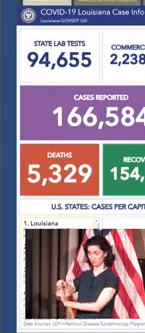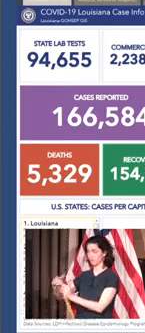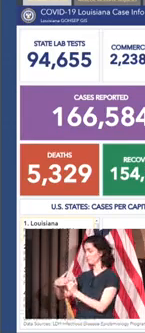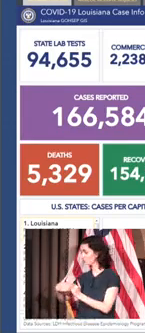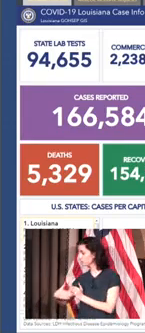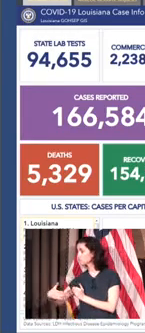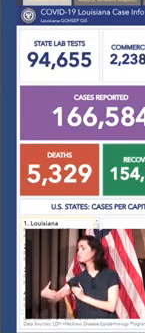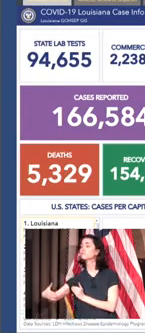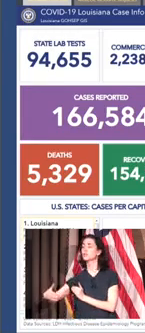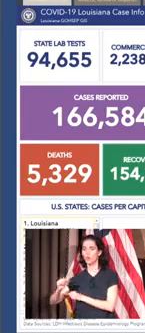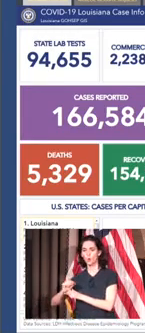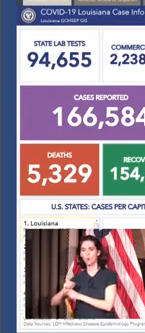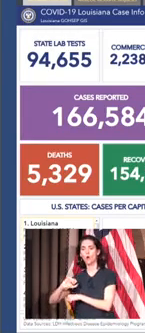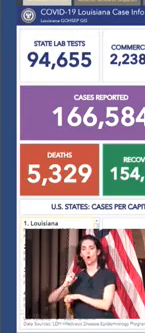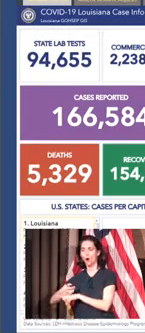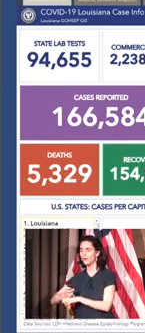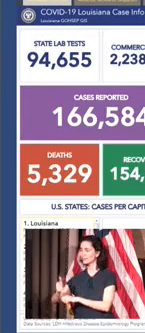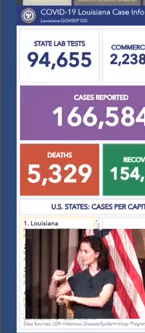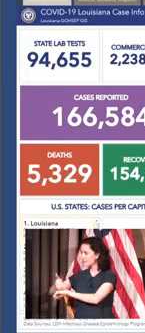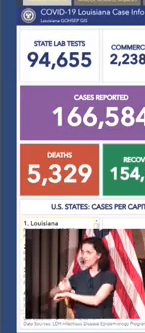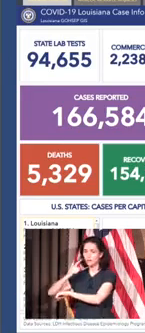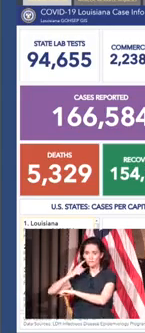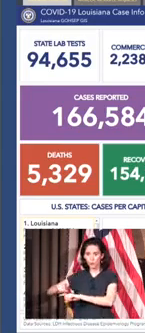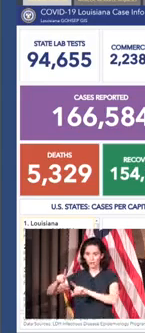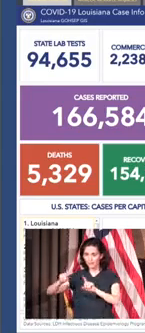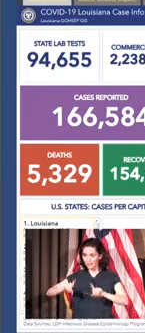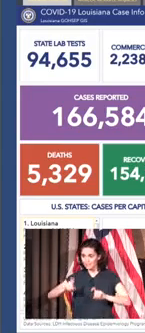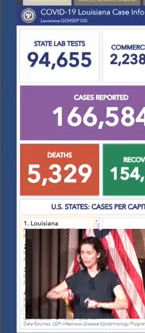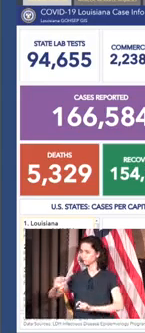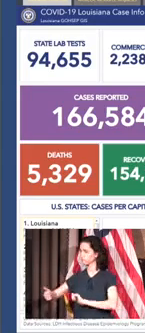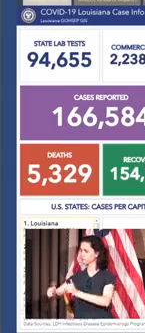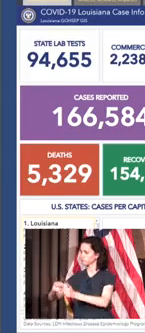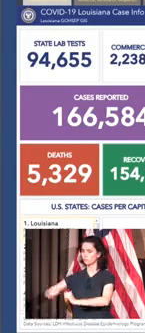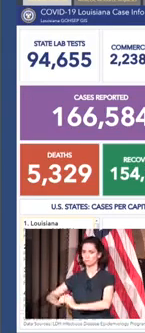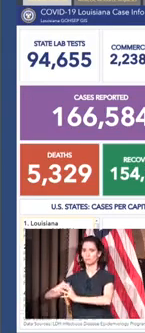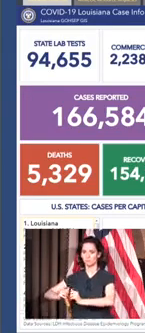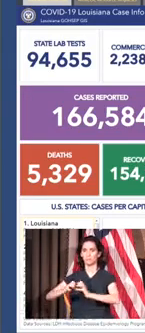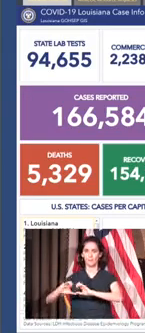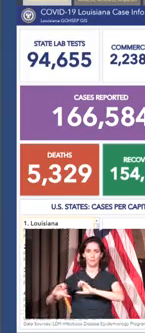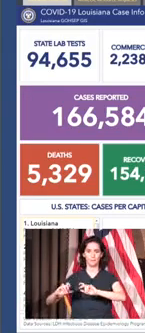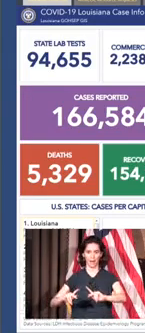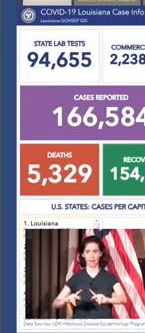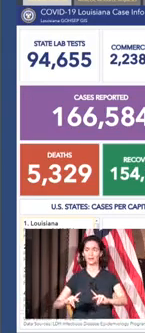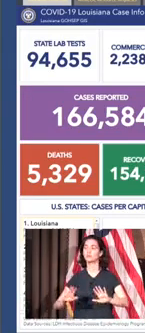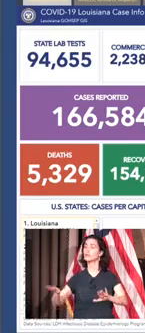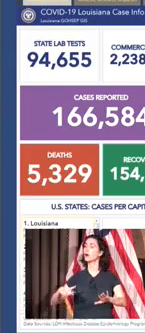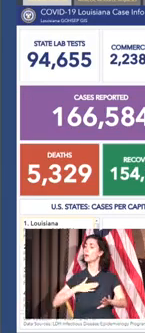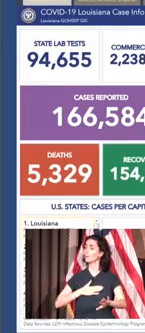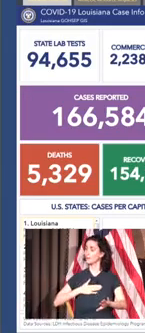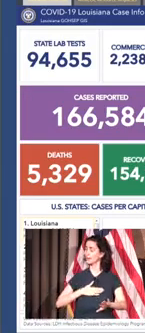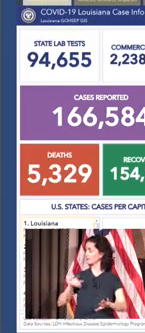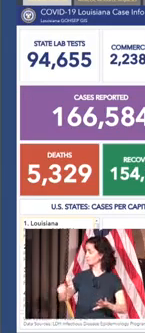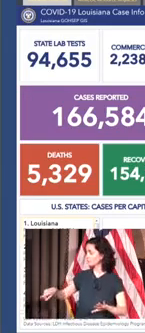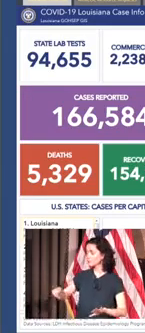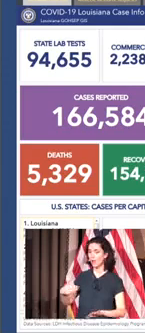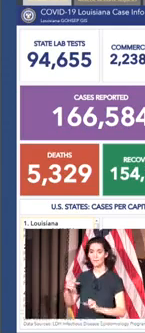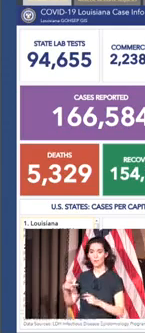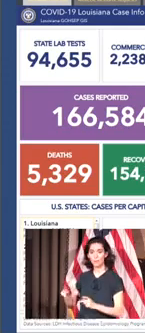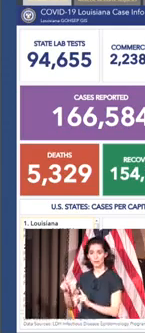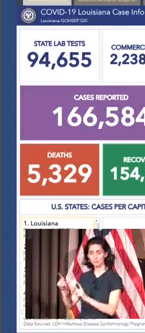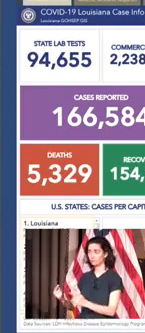reinstate all of the community and surge testing that we've been doing around the state of Louisiana. And we encourage people to continue to take advantage of the opportunity to